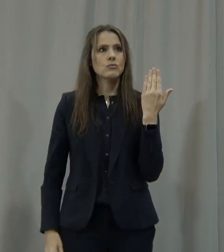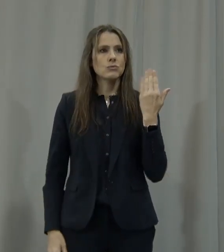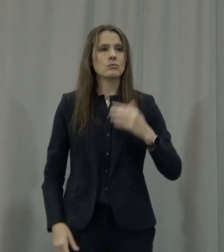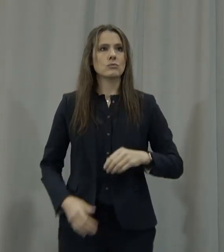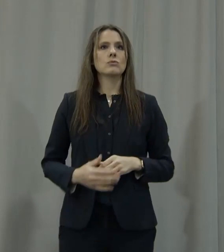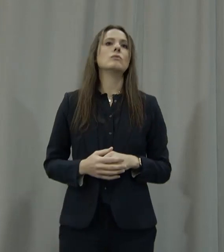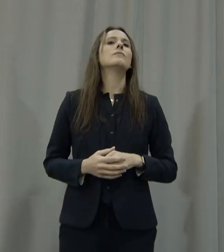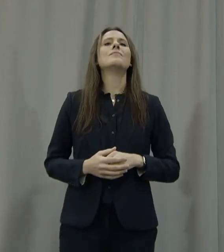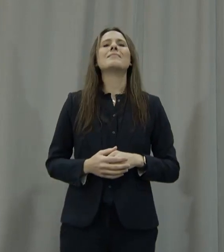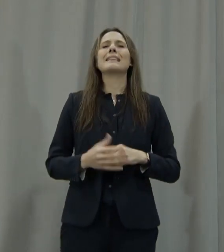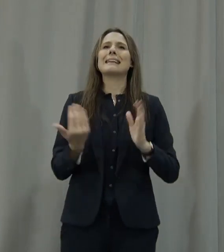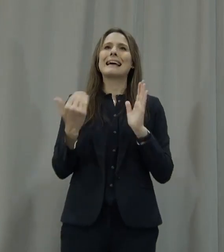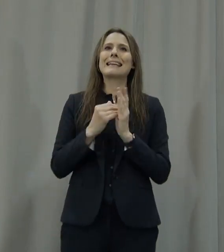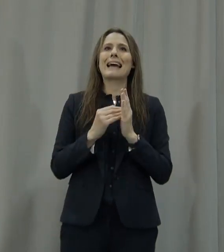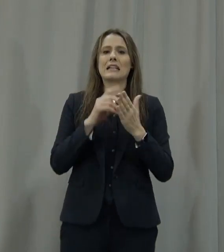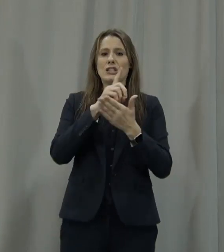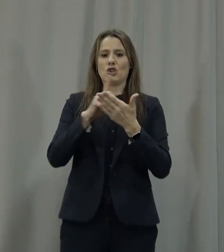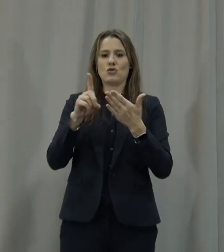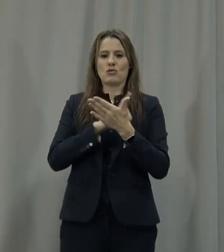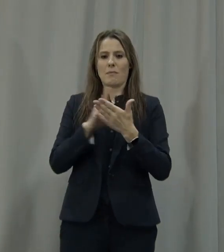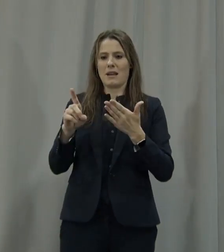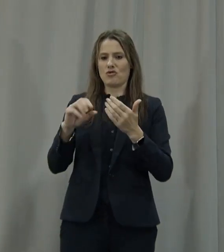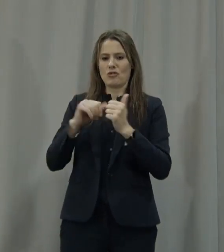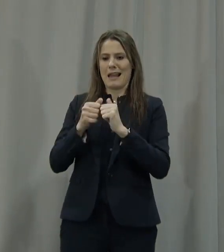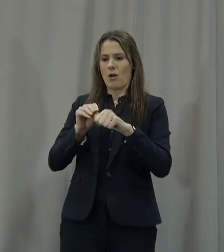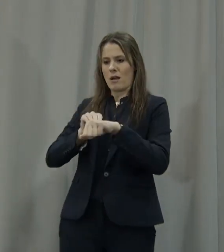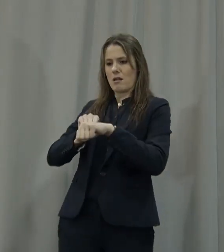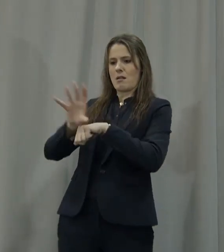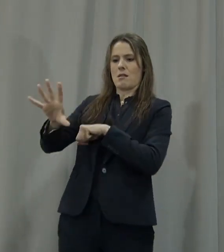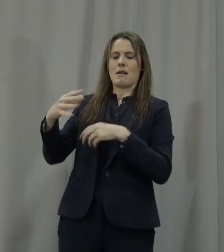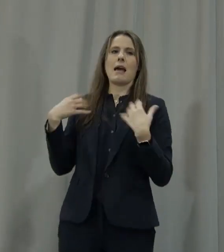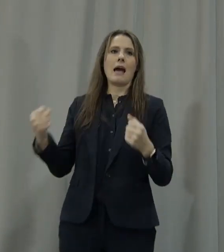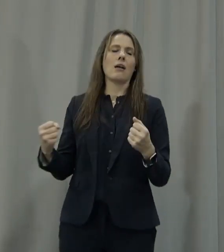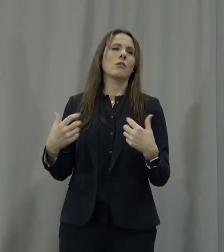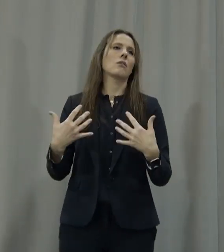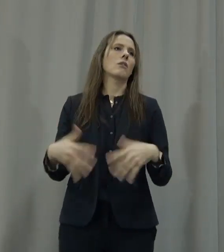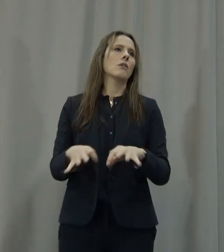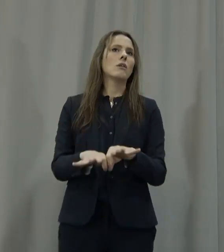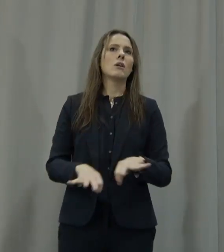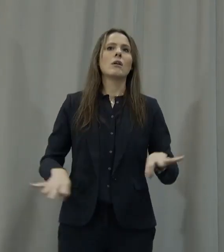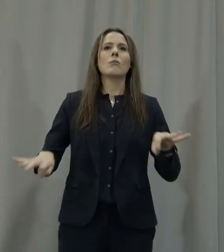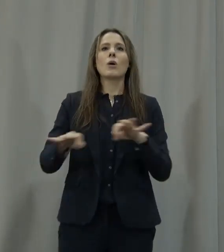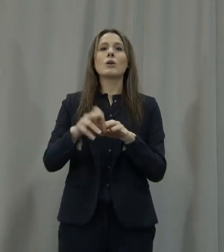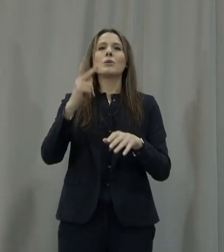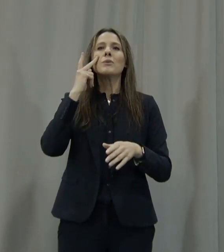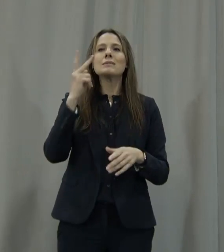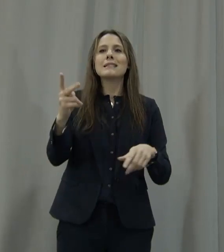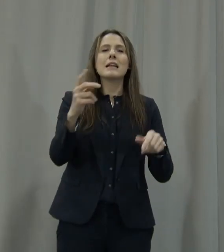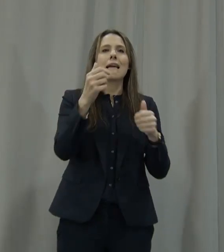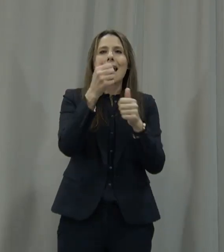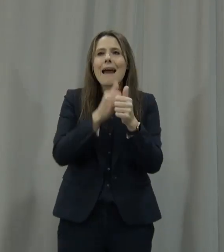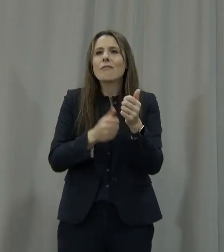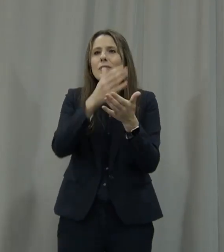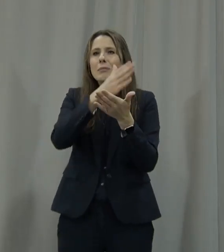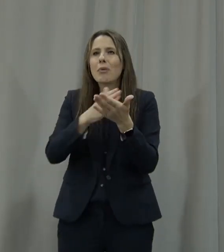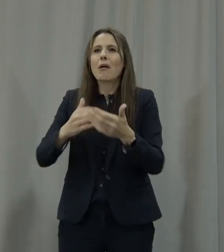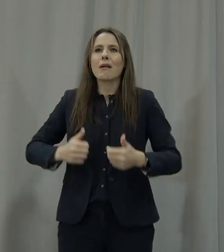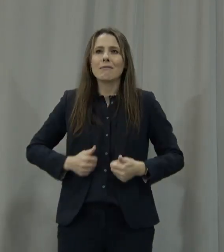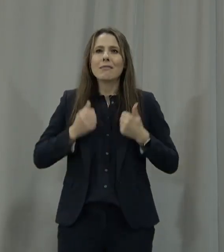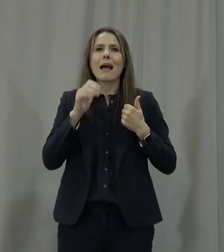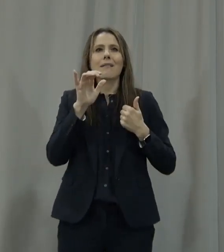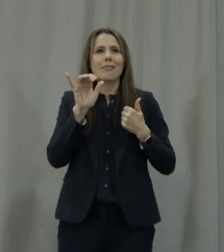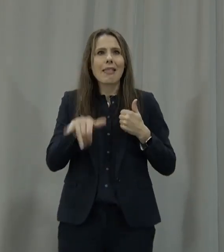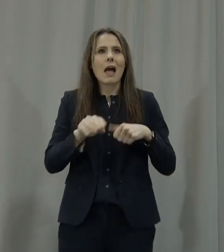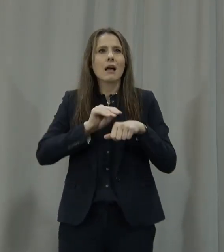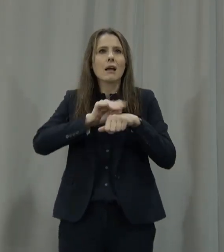of discrimination on health. We witness that in every area of life. And again,